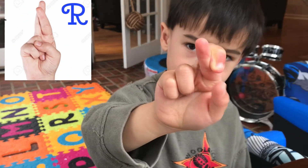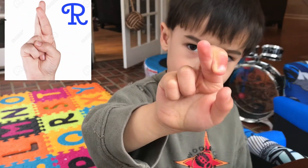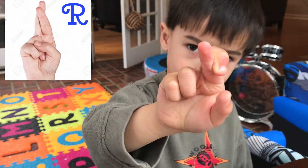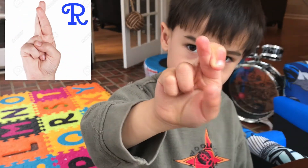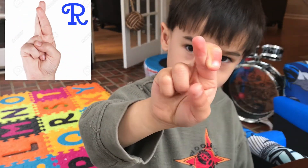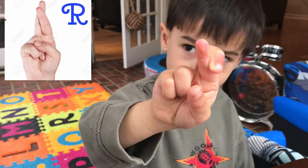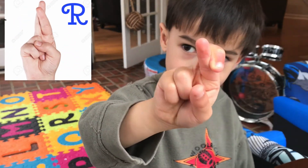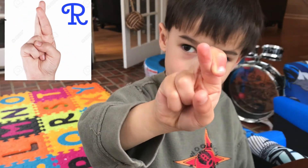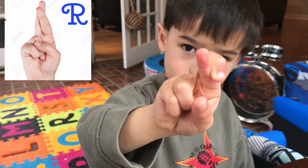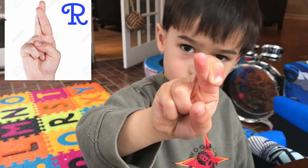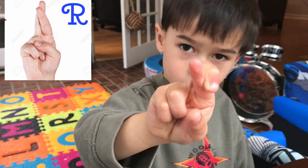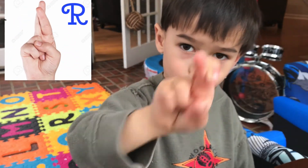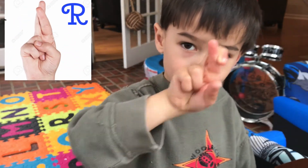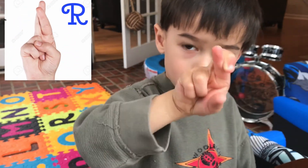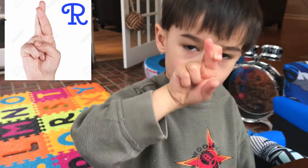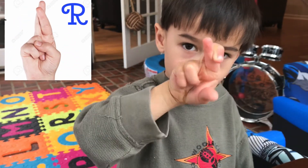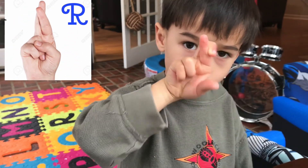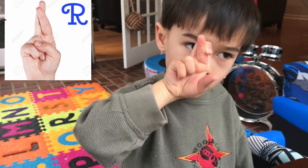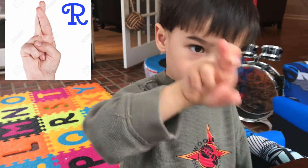What's the sound of R?